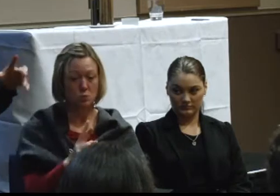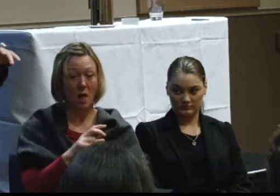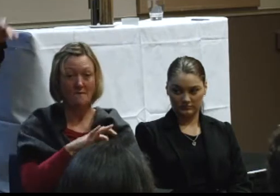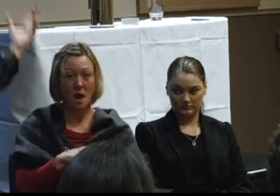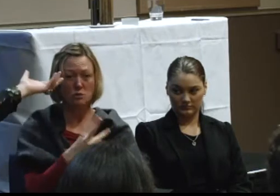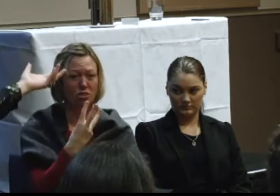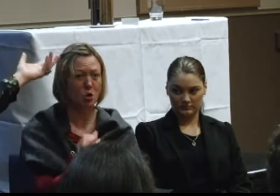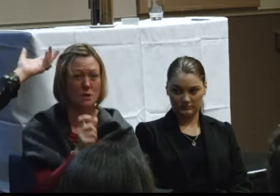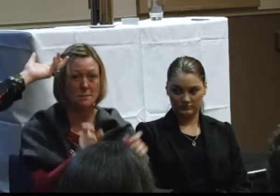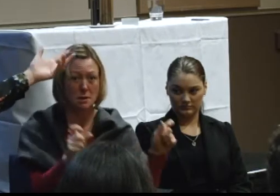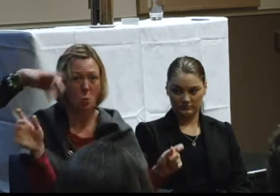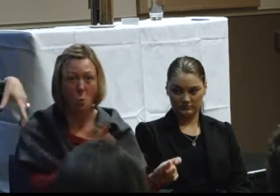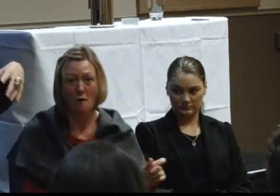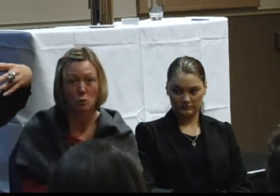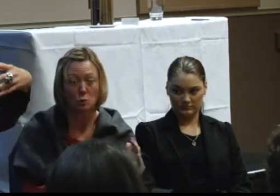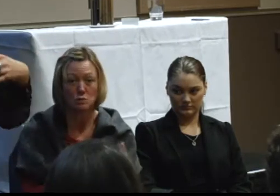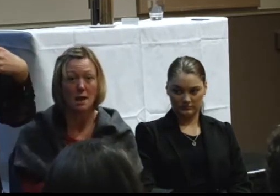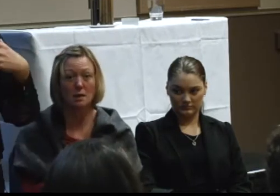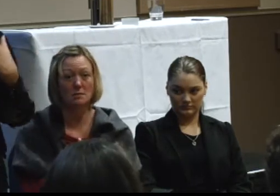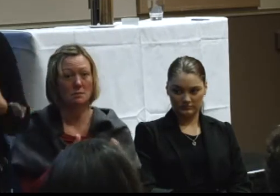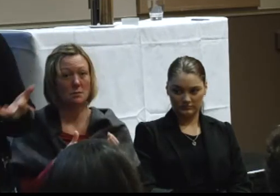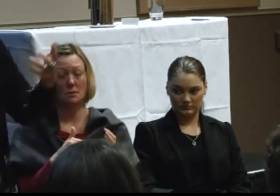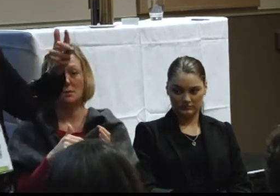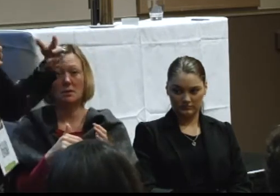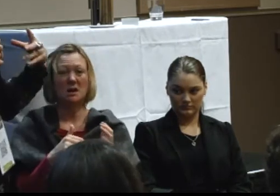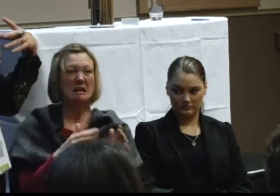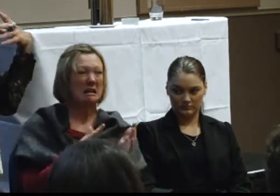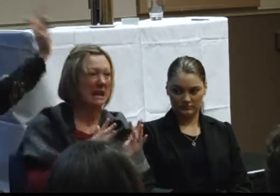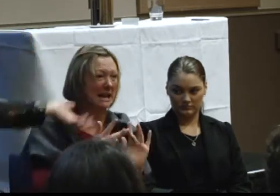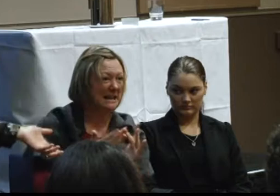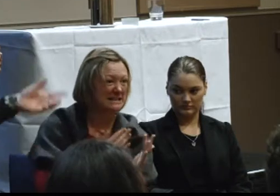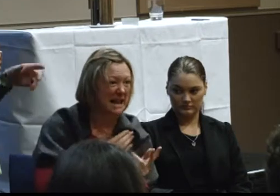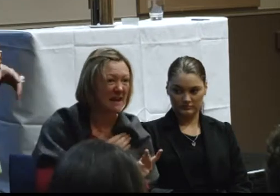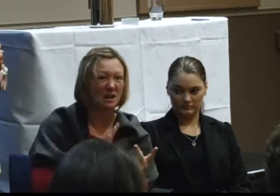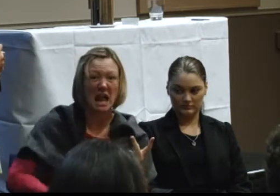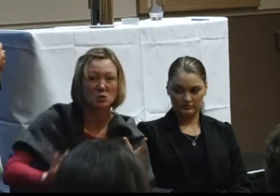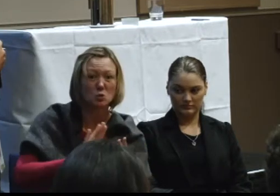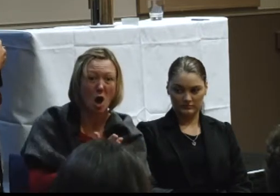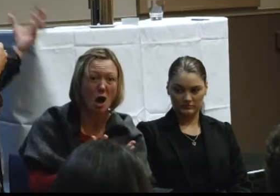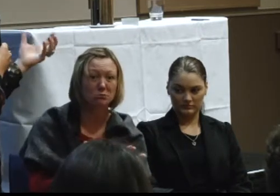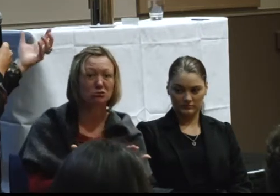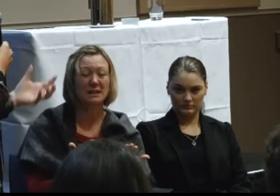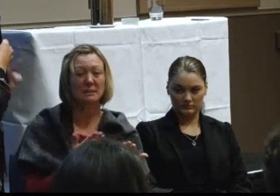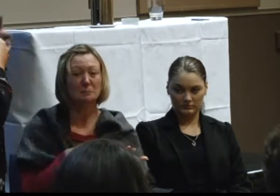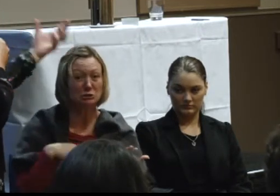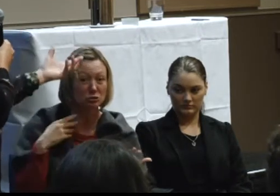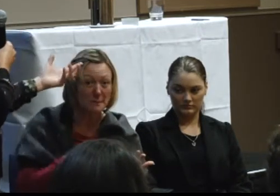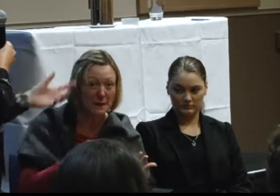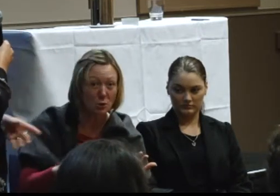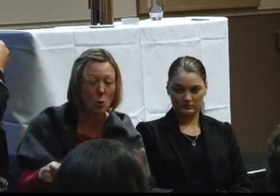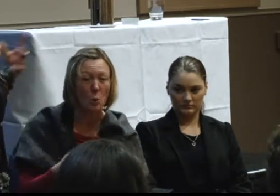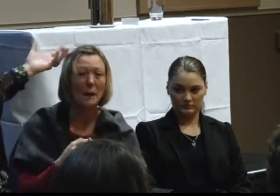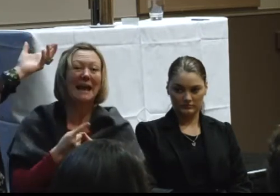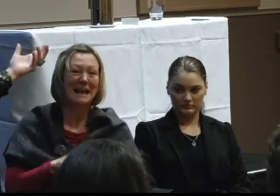30 people from up and down the country, including people from NetSafe, National Library, some ministry people,